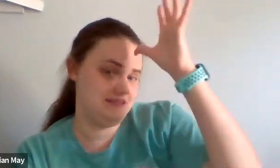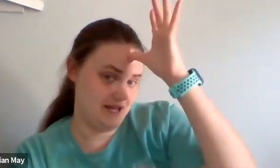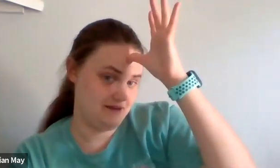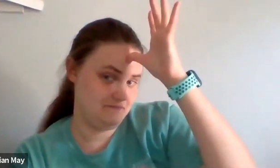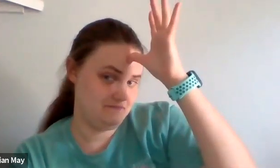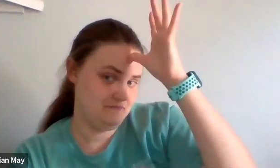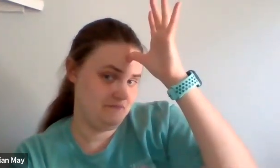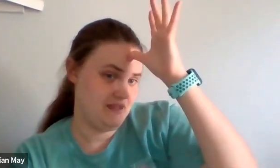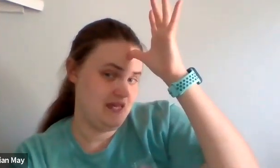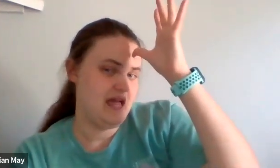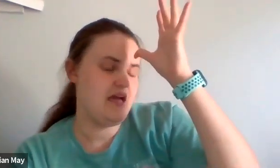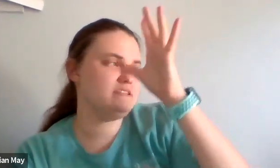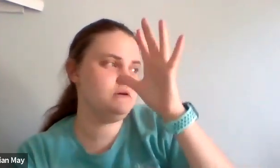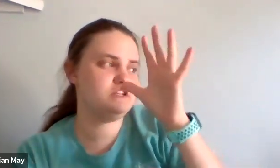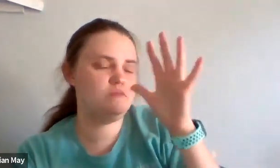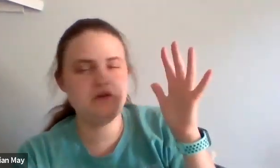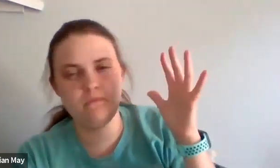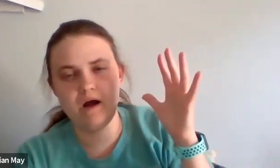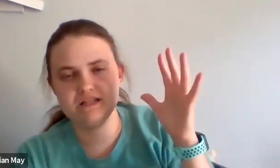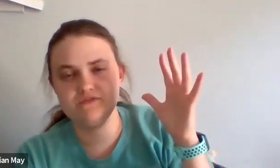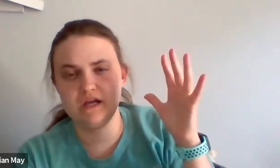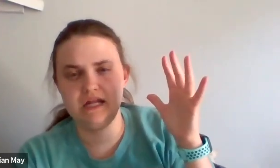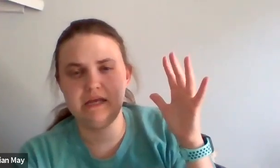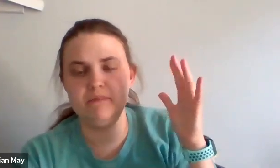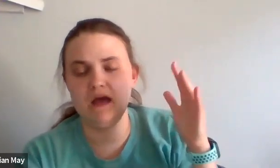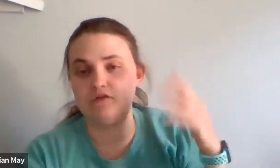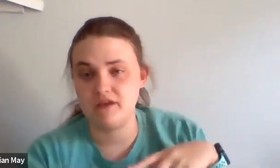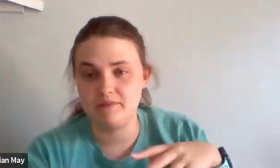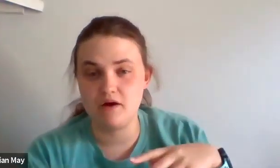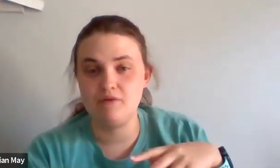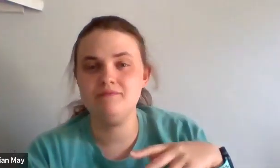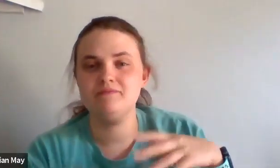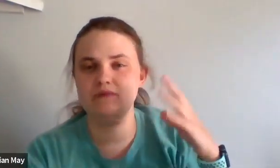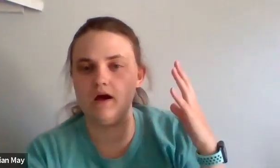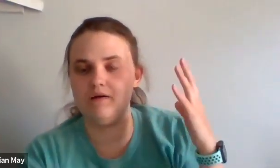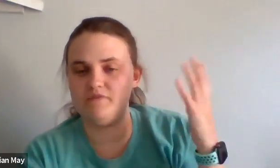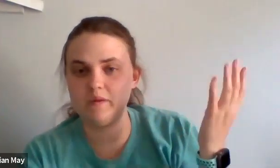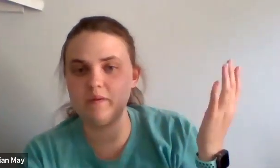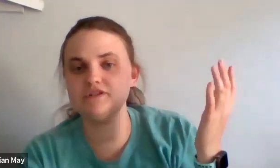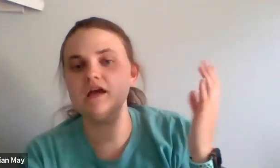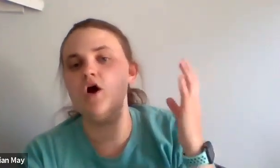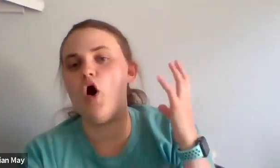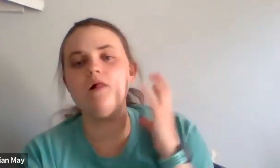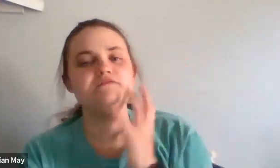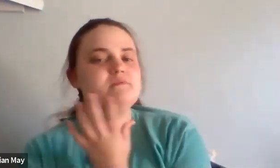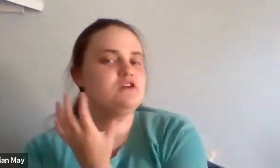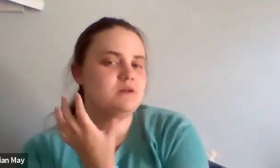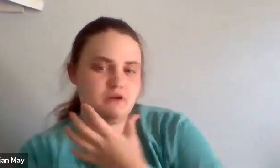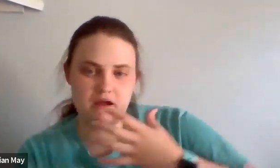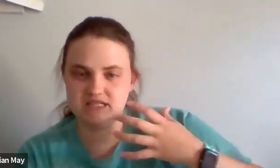dad. And that's how it's going to be wise for any male or female family members. All the female are going to be around